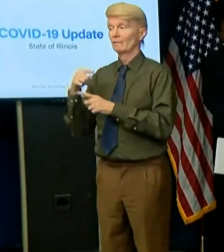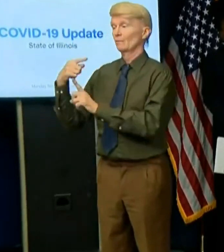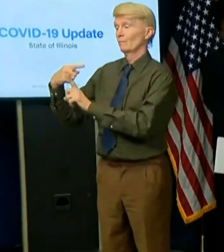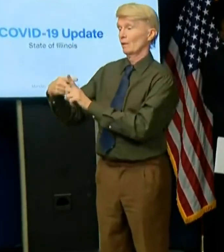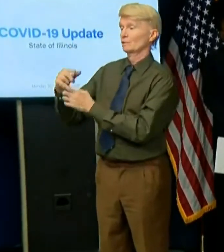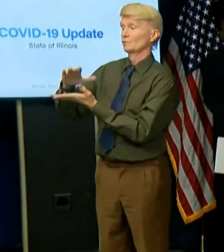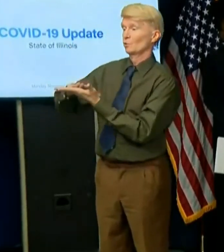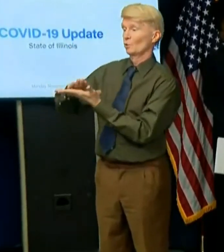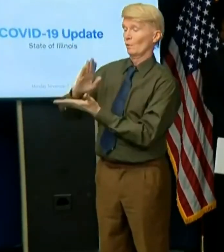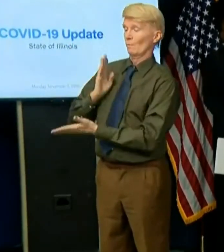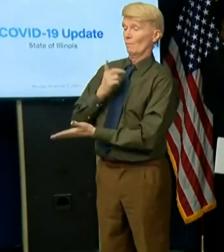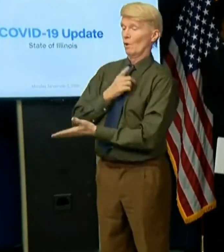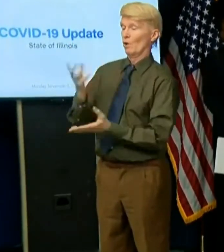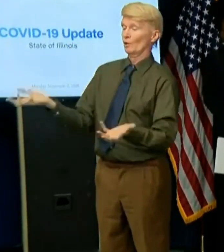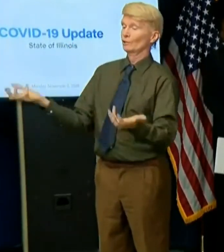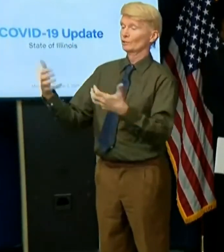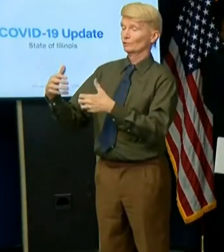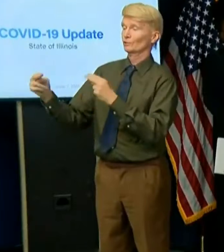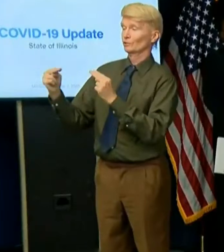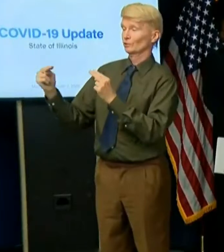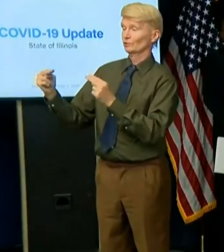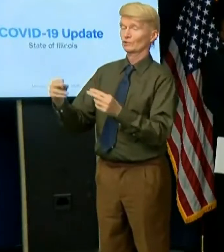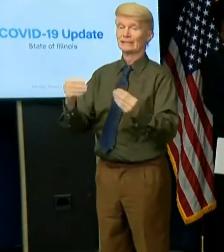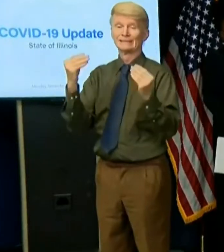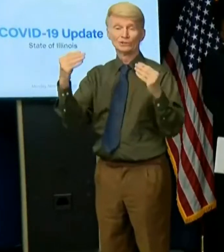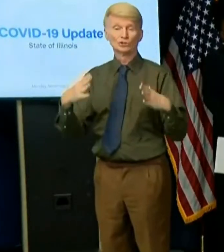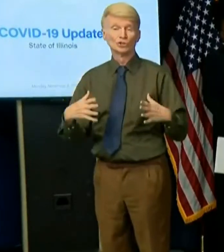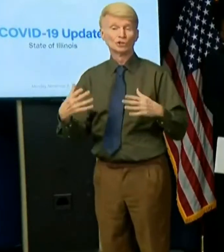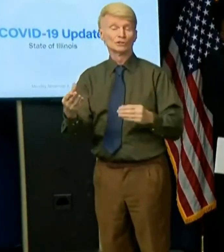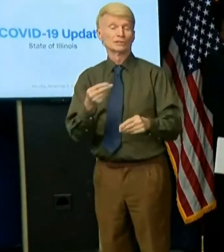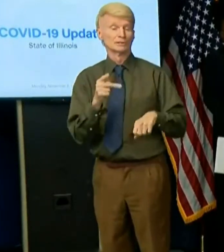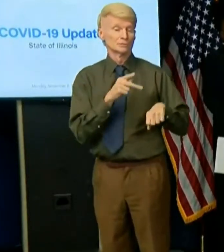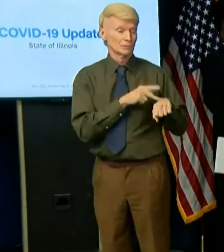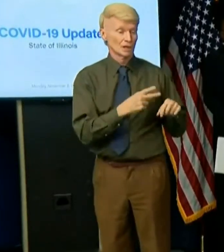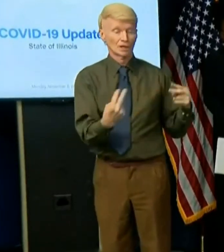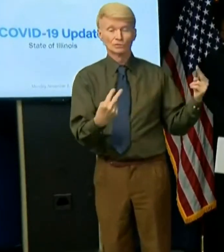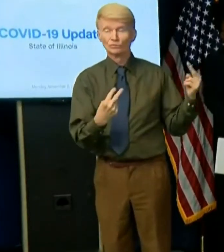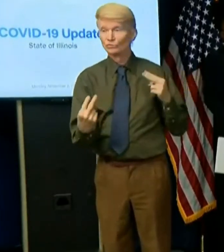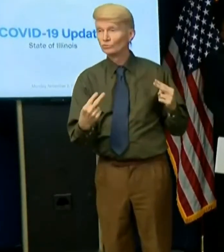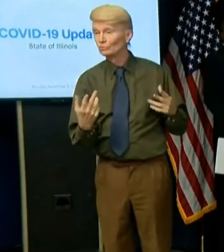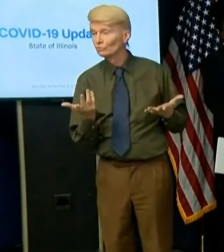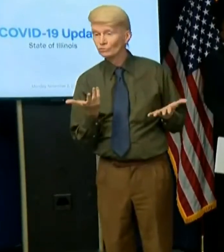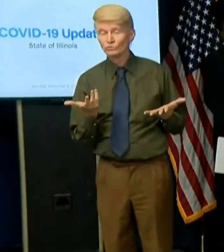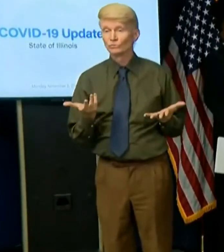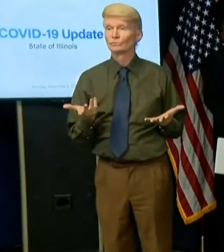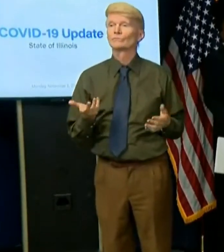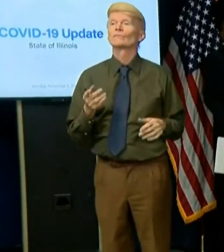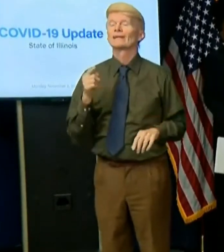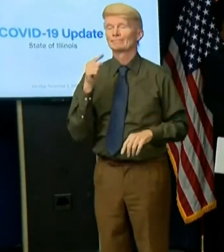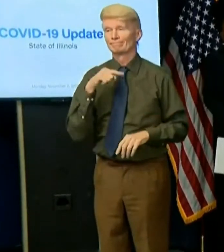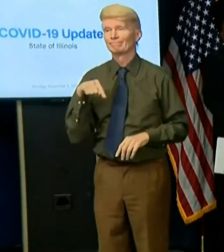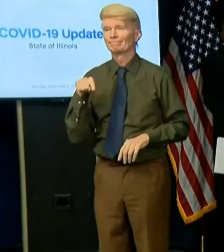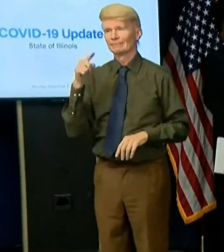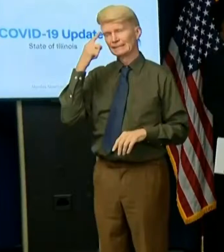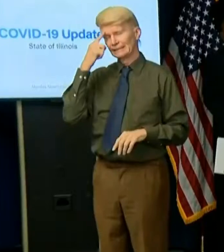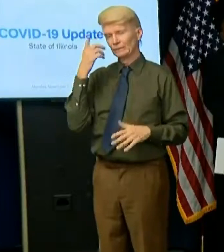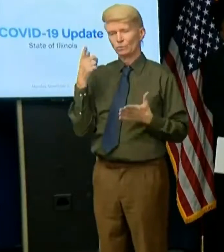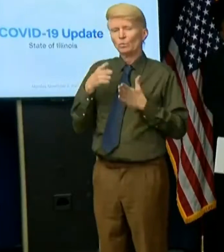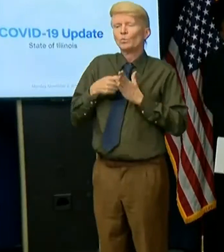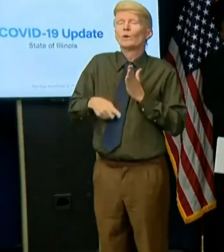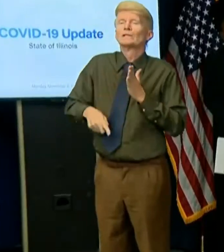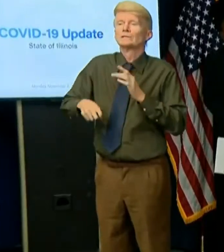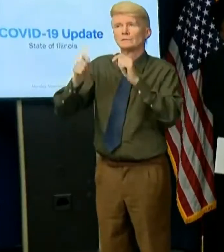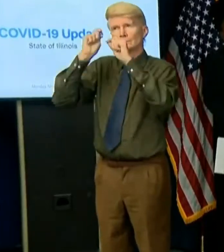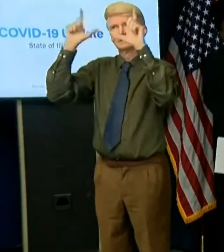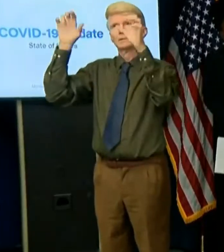involved, because teachers will be involved and superintendents will be involved, that they're going to be thinking all the time about the best interests of